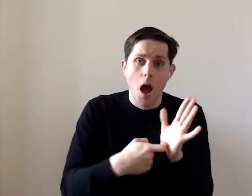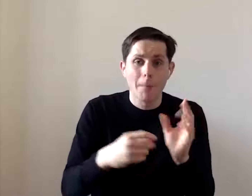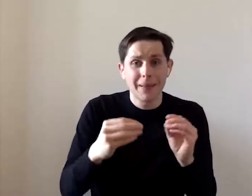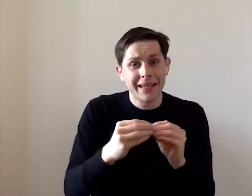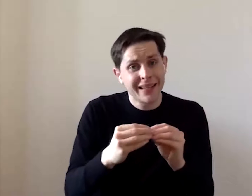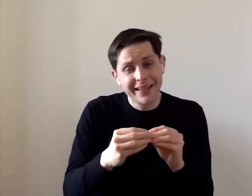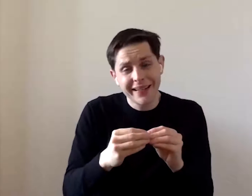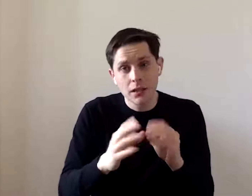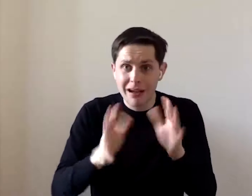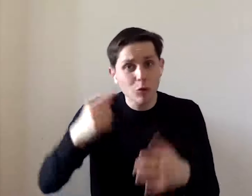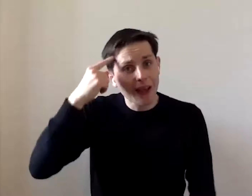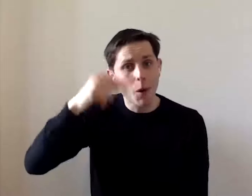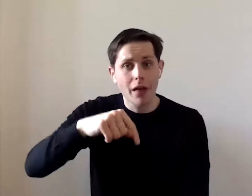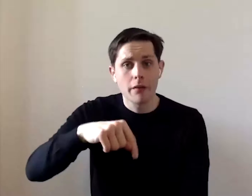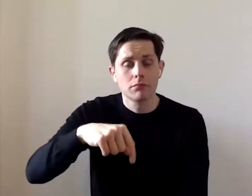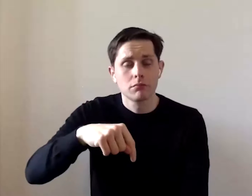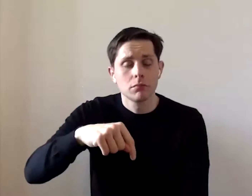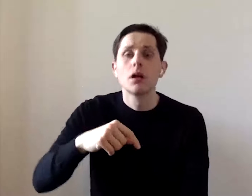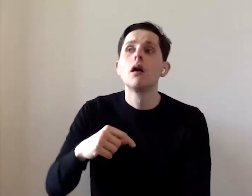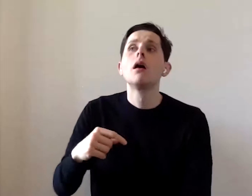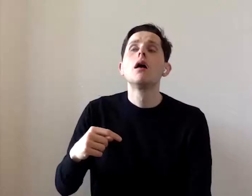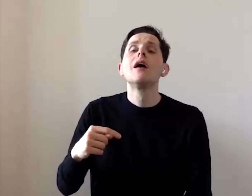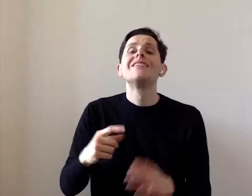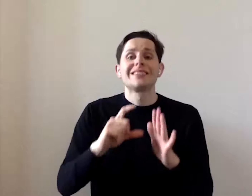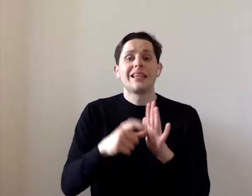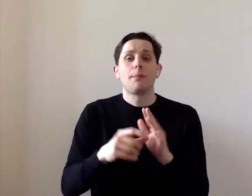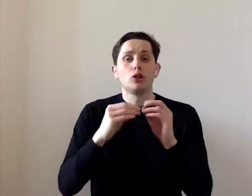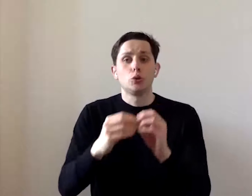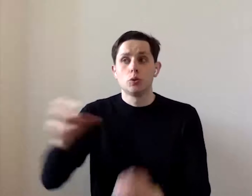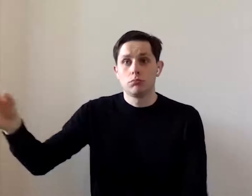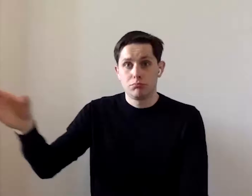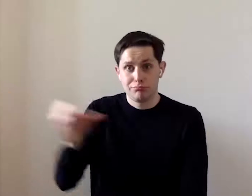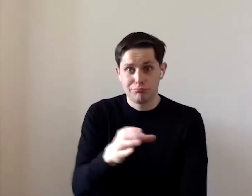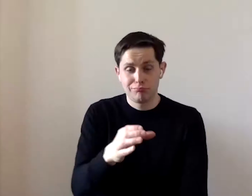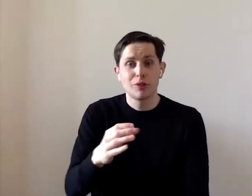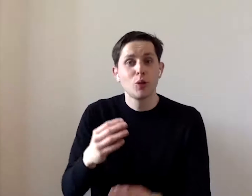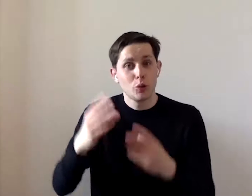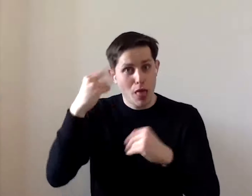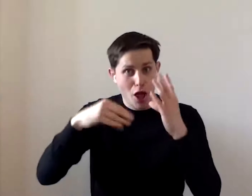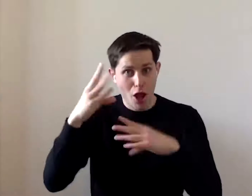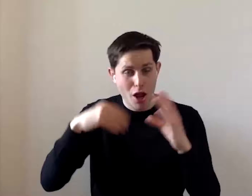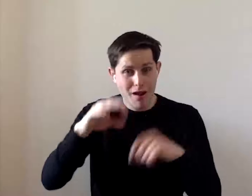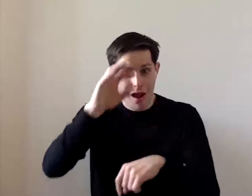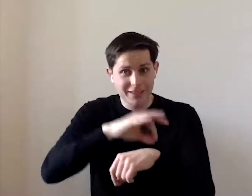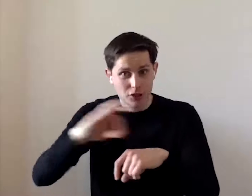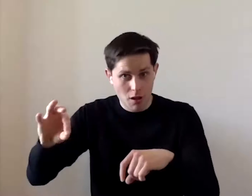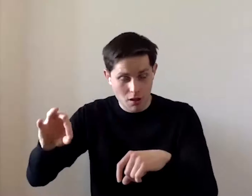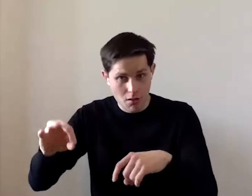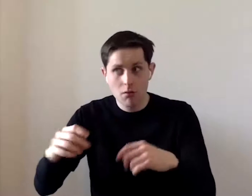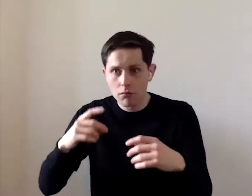think that's also part of what the ARB, I think, needs to address, is that not just, okay, what happens to students